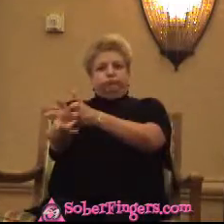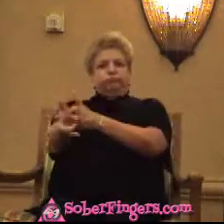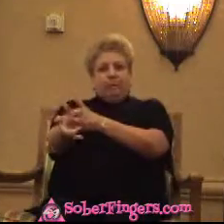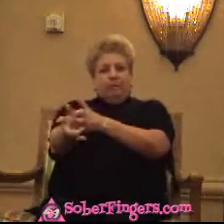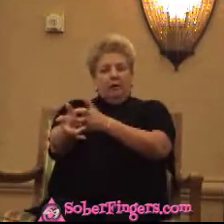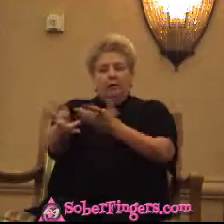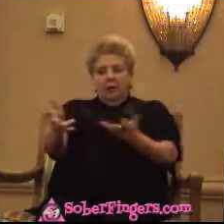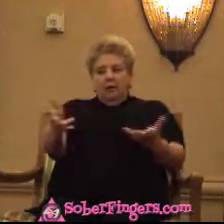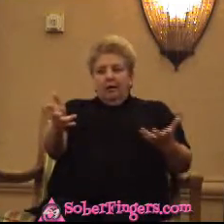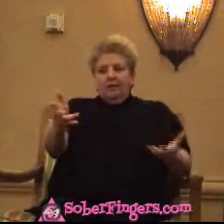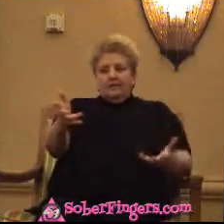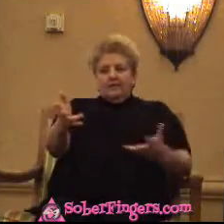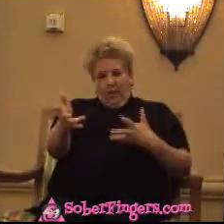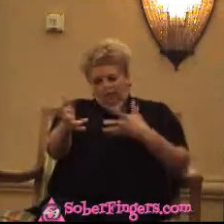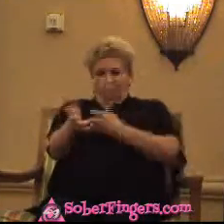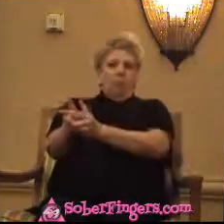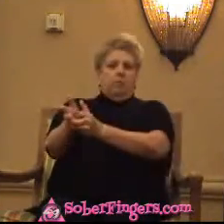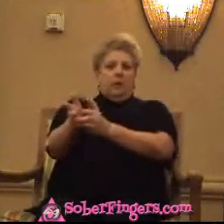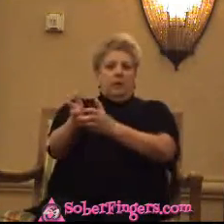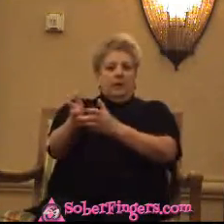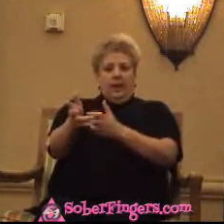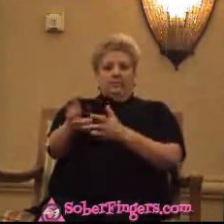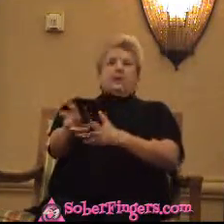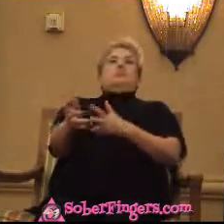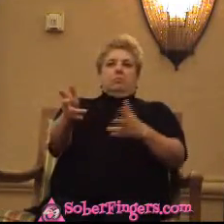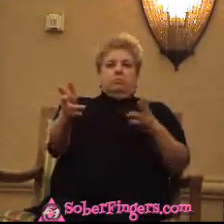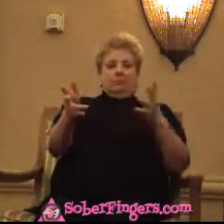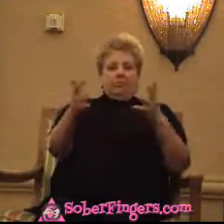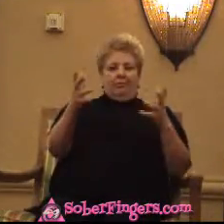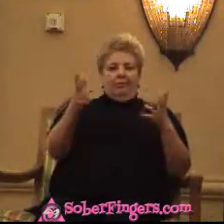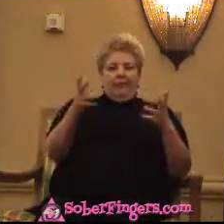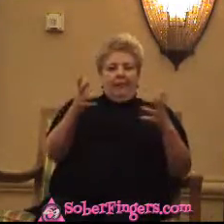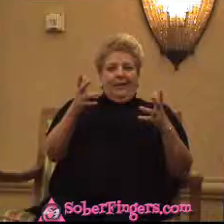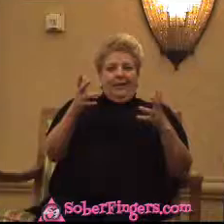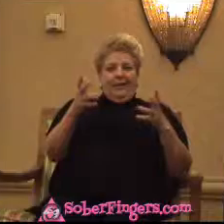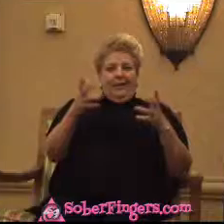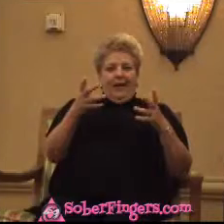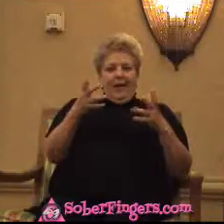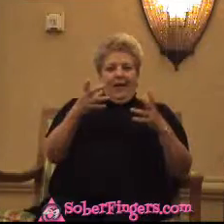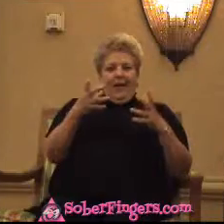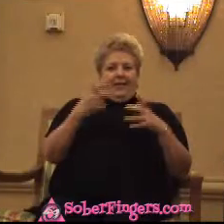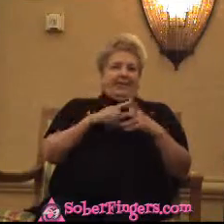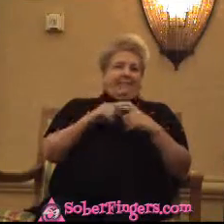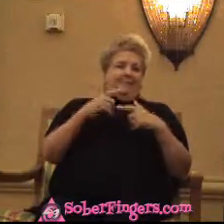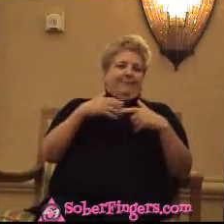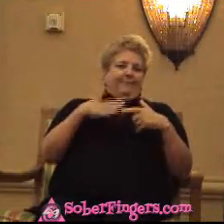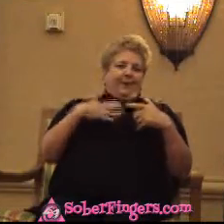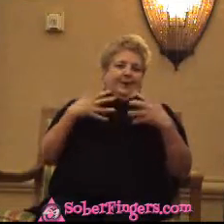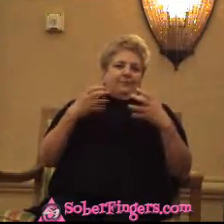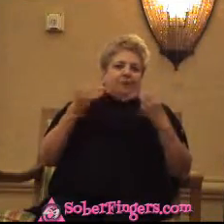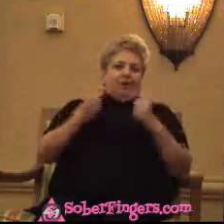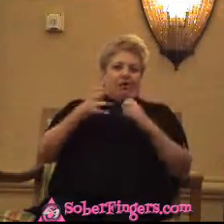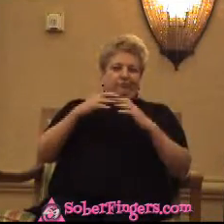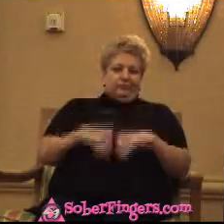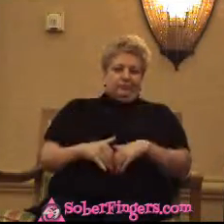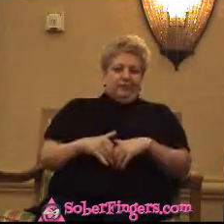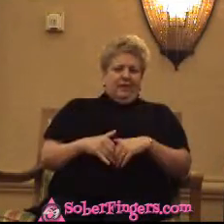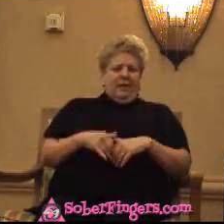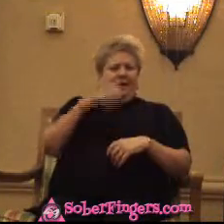And I hit this tank, and I bounce off, you know, but I can't go, my car won't move, so the cop's right behind me. Looks at my